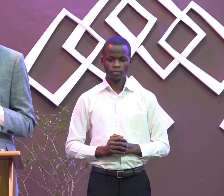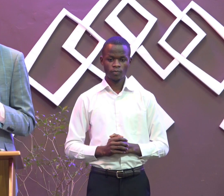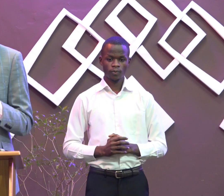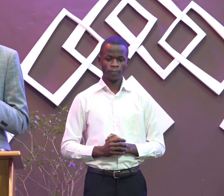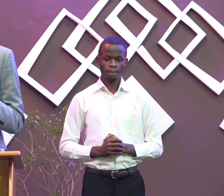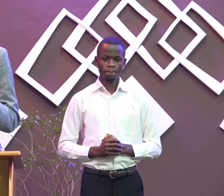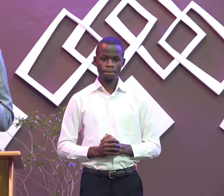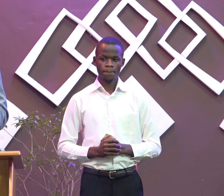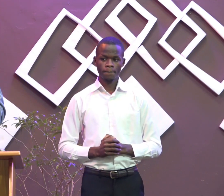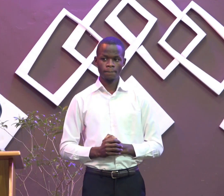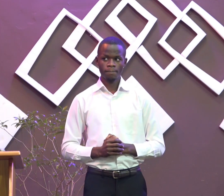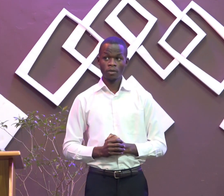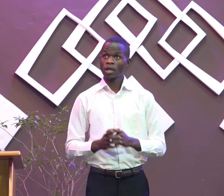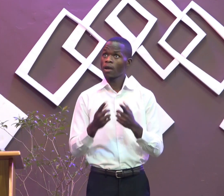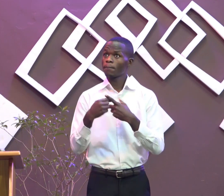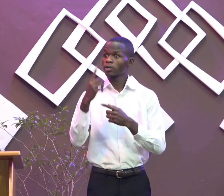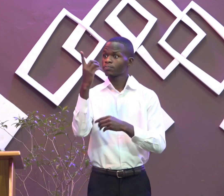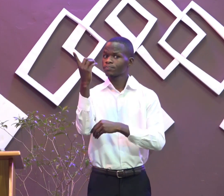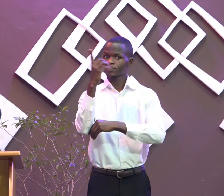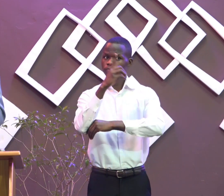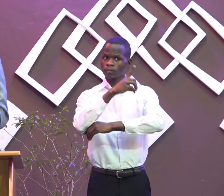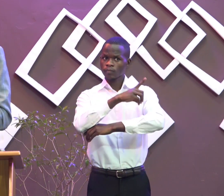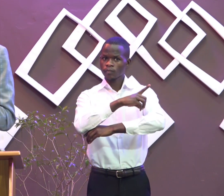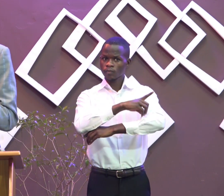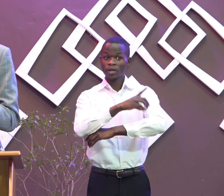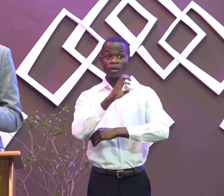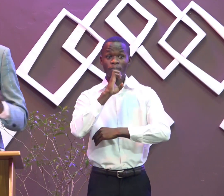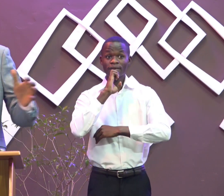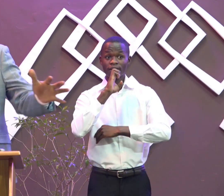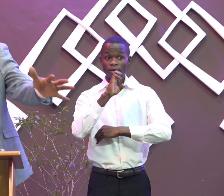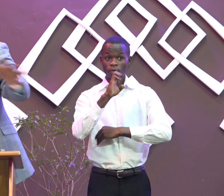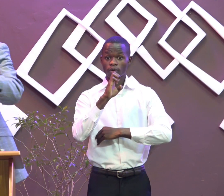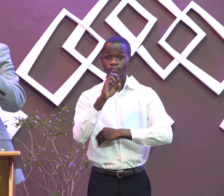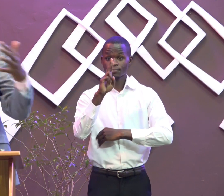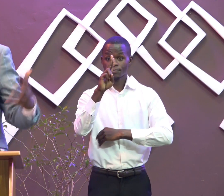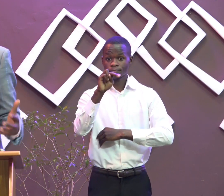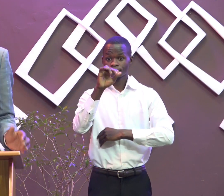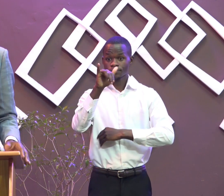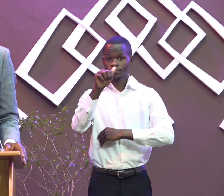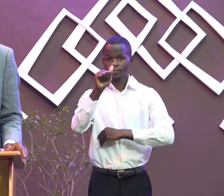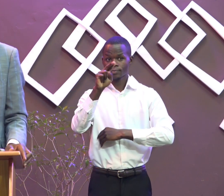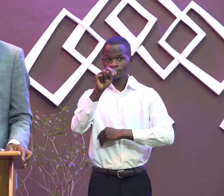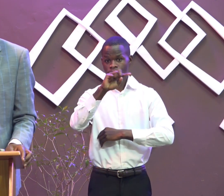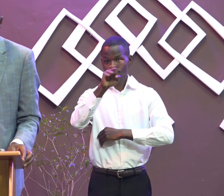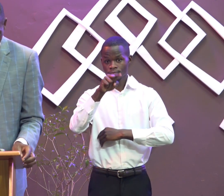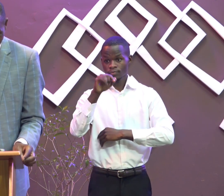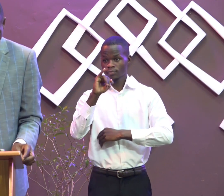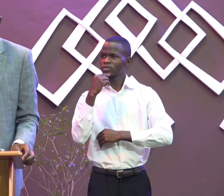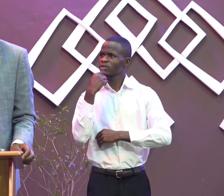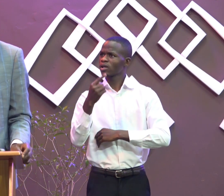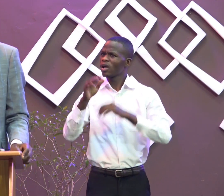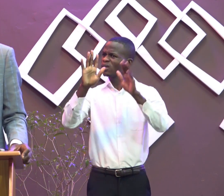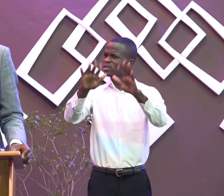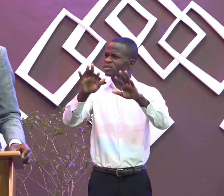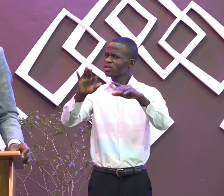as really just words. Yerumu mukadenyazi najja nagamba nti abange abafamily bayina ekifo kye batunda. But one time Elder